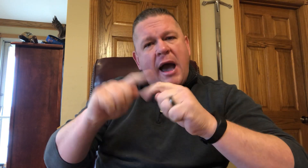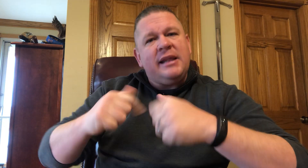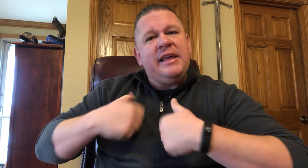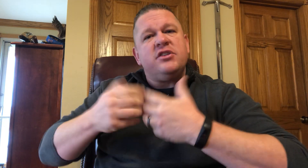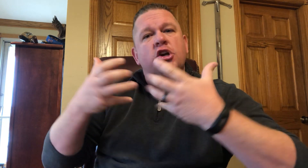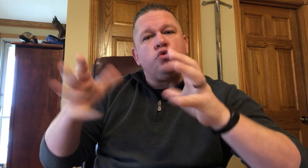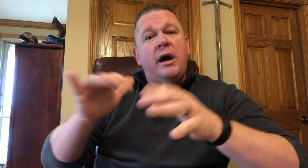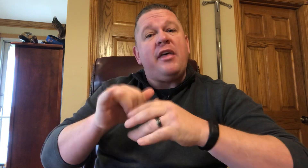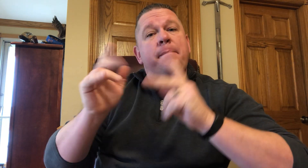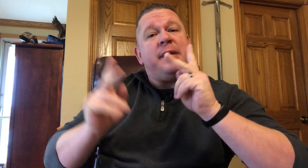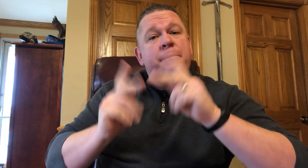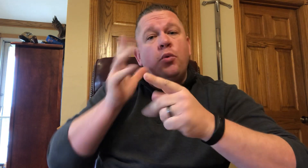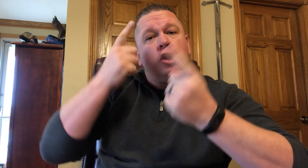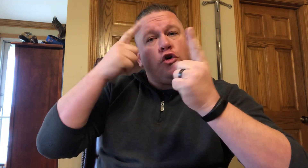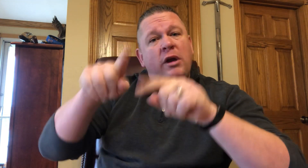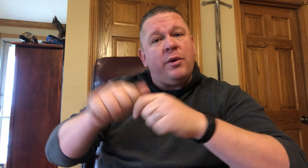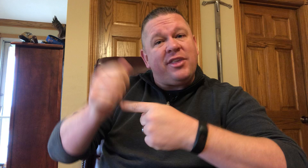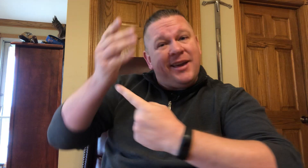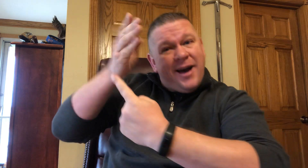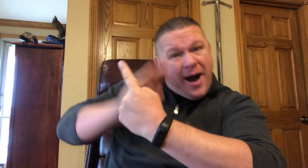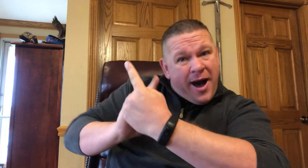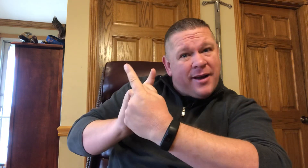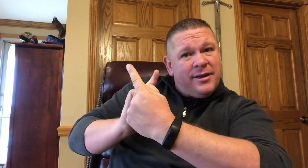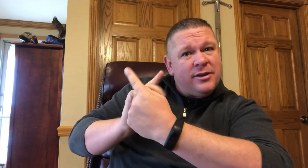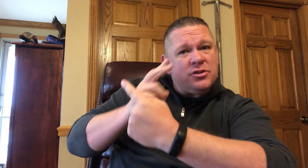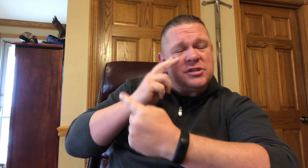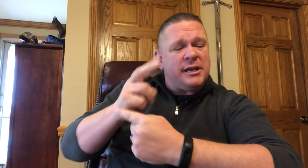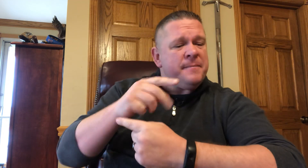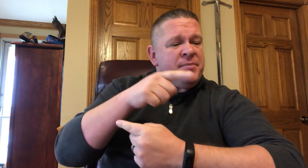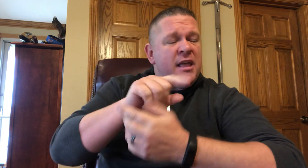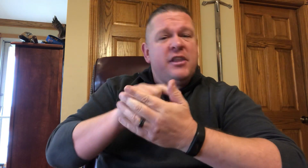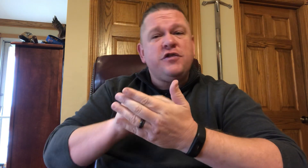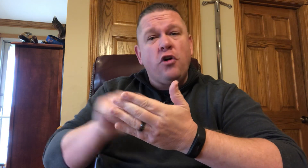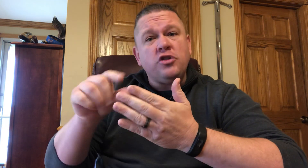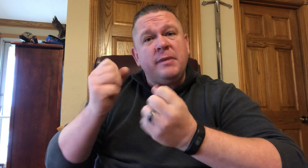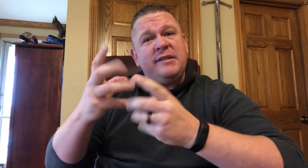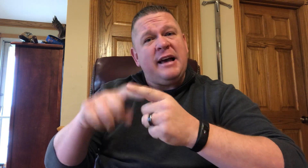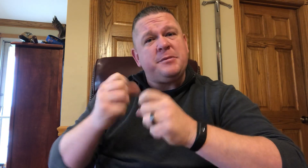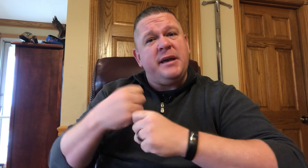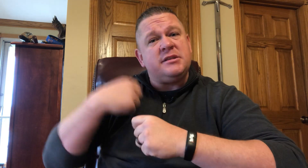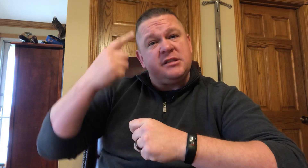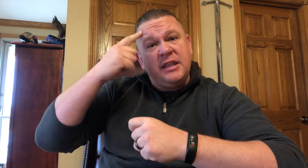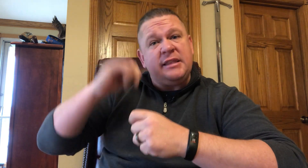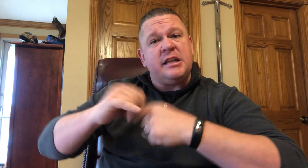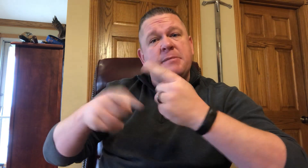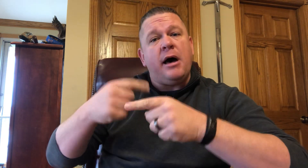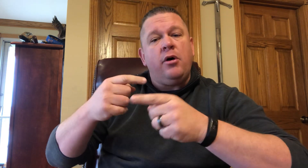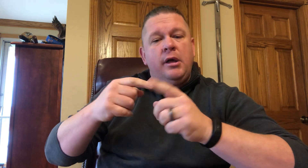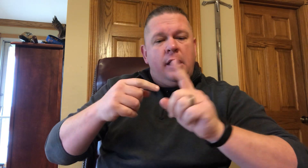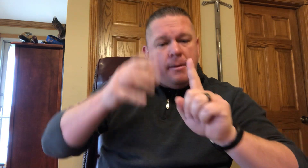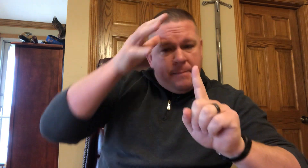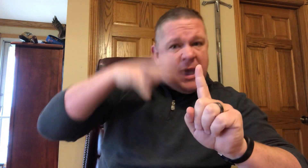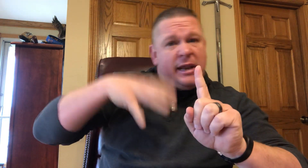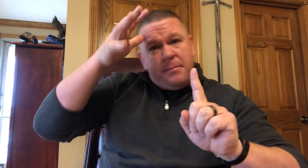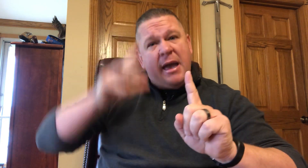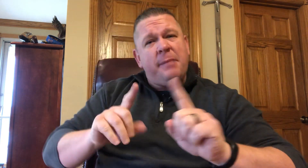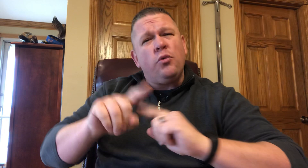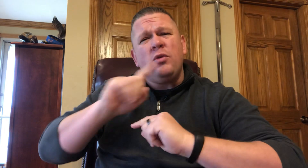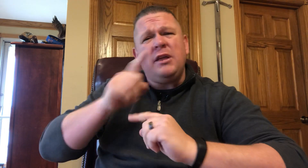to live in such a way that people will agree with God. You see, this verse many times makes us think that it's about man and man, but really the